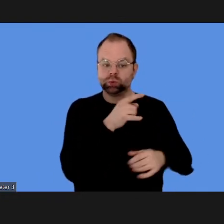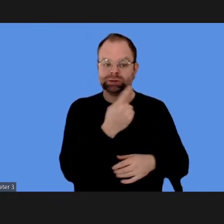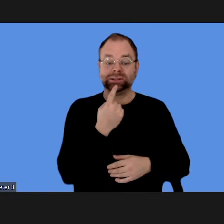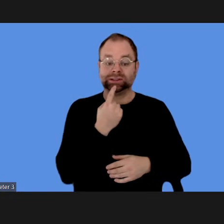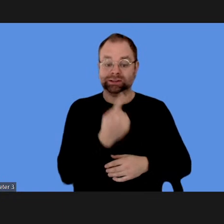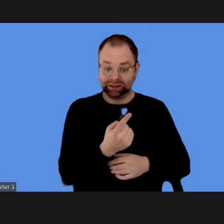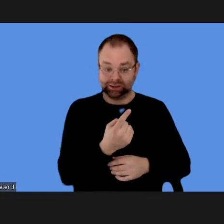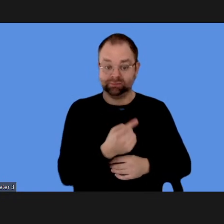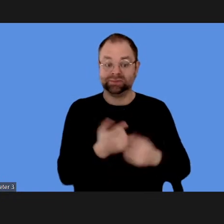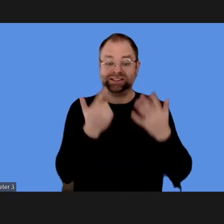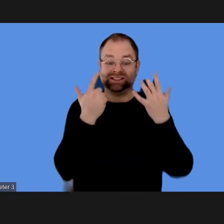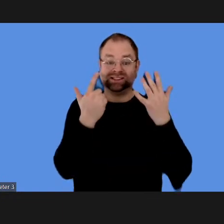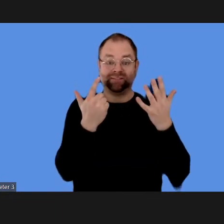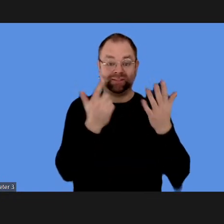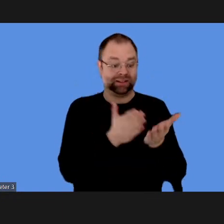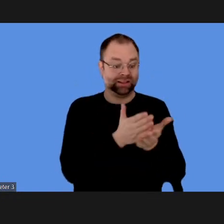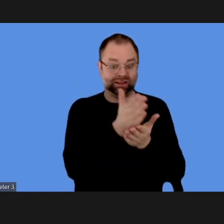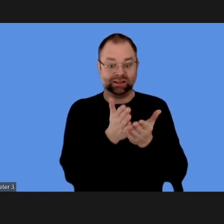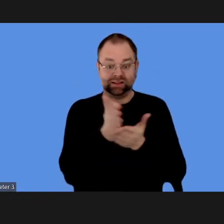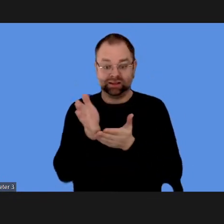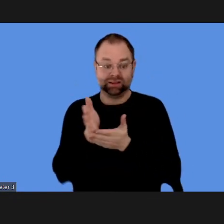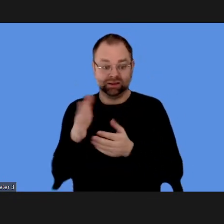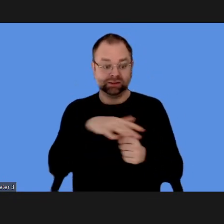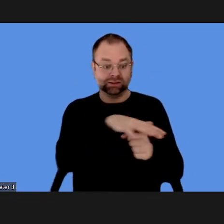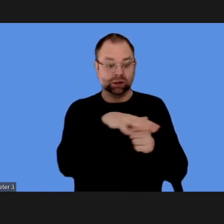And Africa has its share in this.